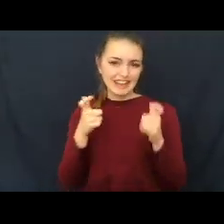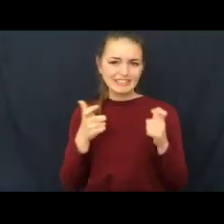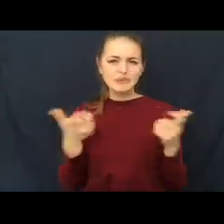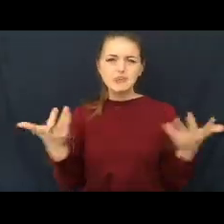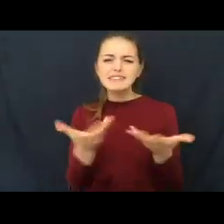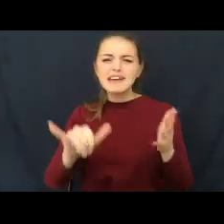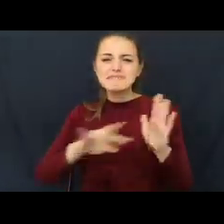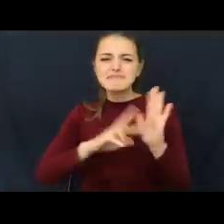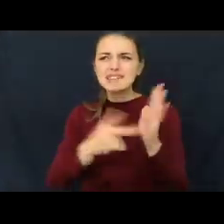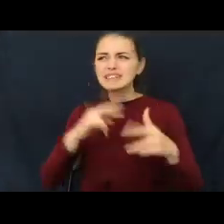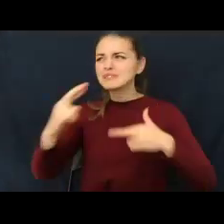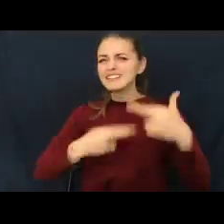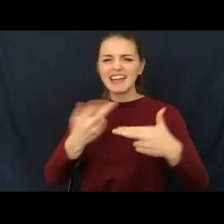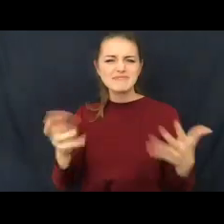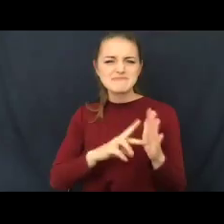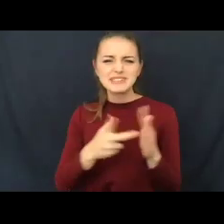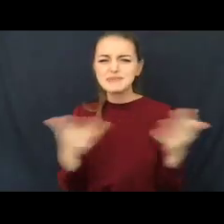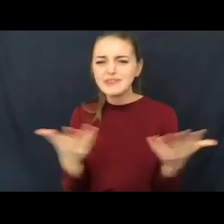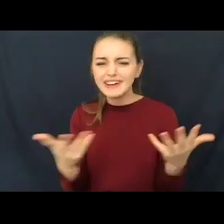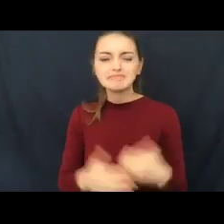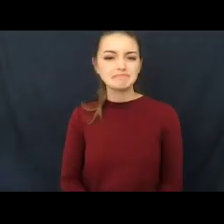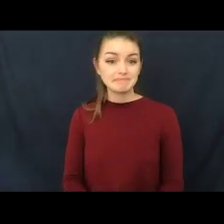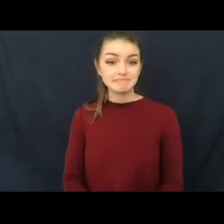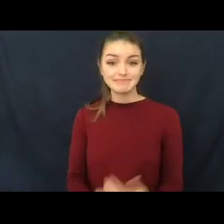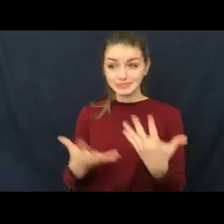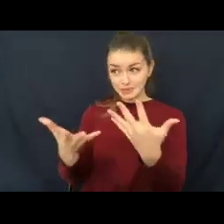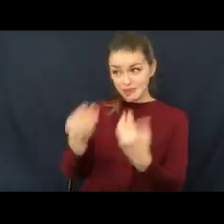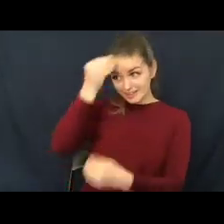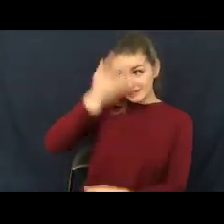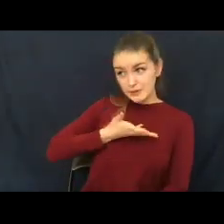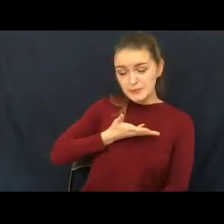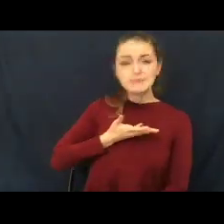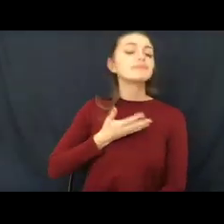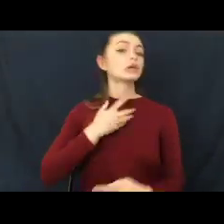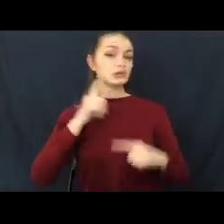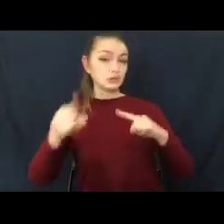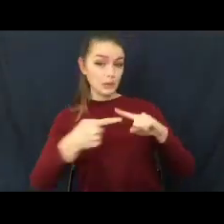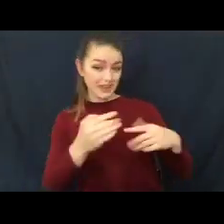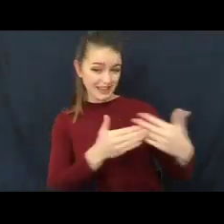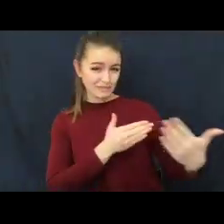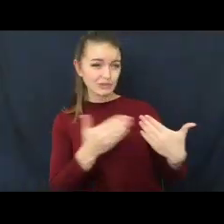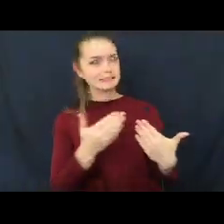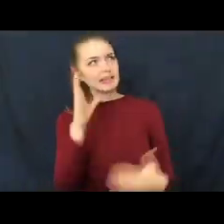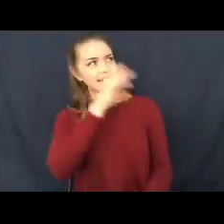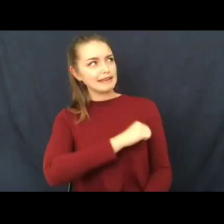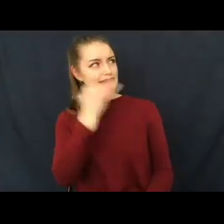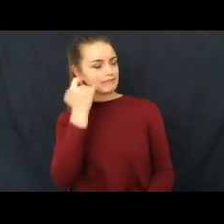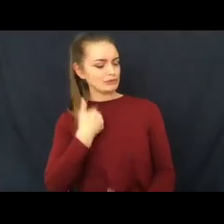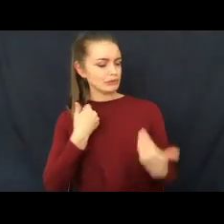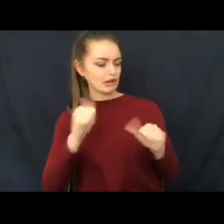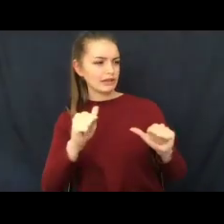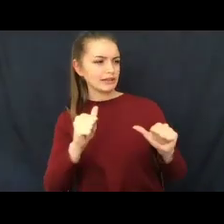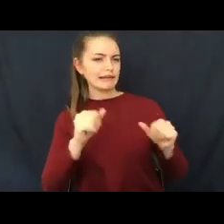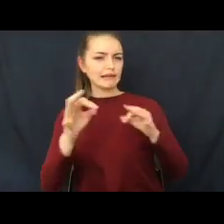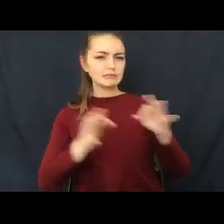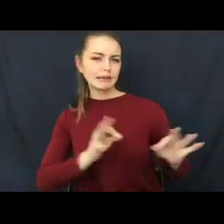recycle. So, want to tell us, Eco Chick? Well, anytime, I guess if I were to define